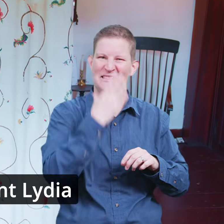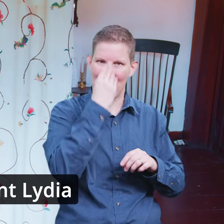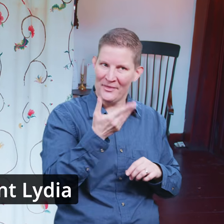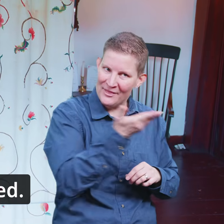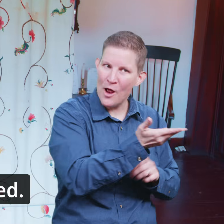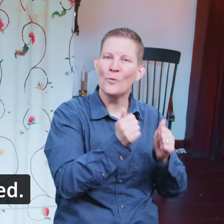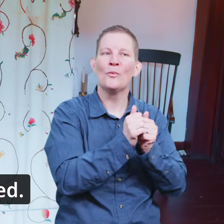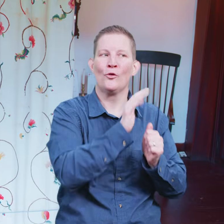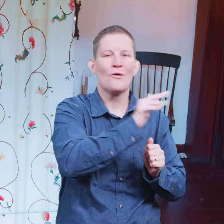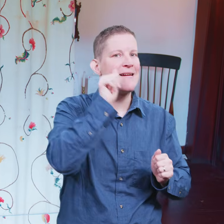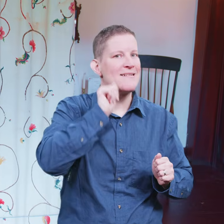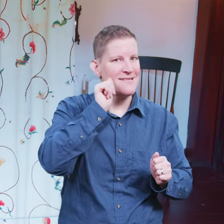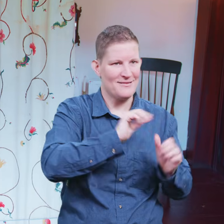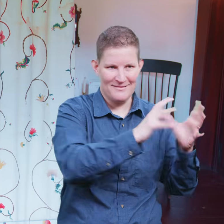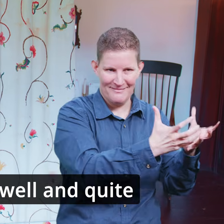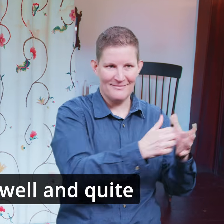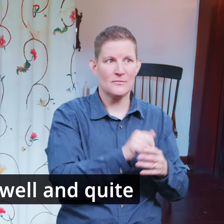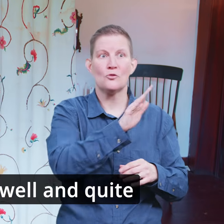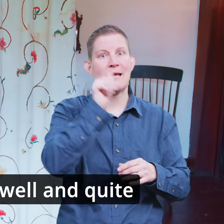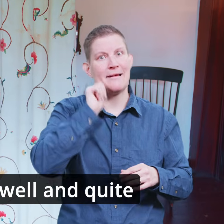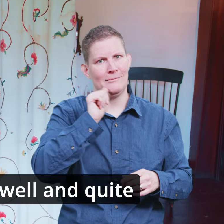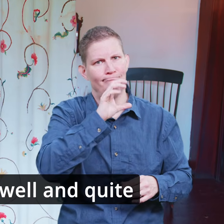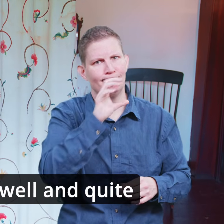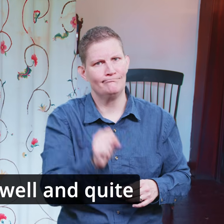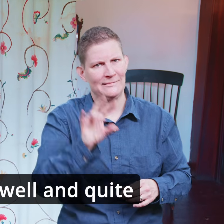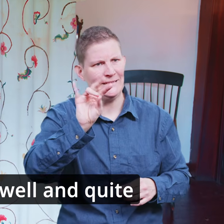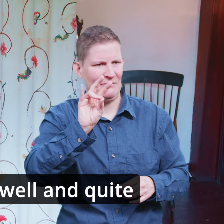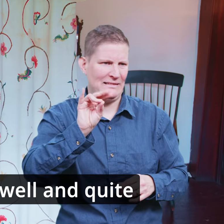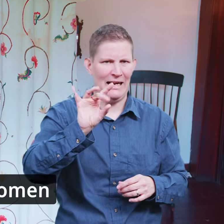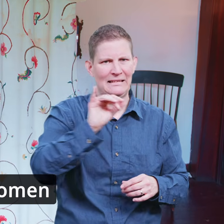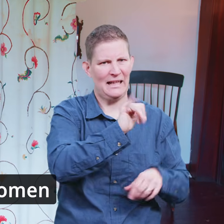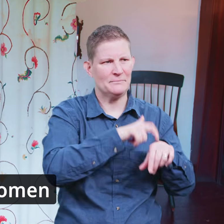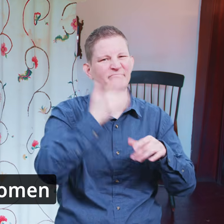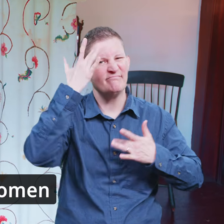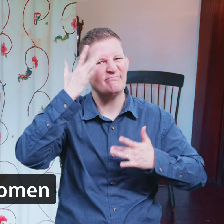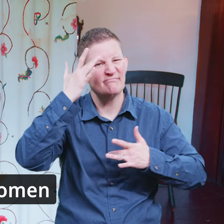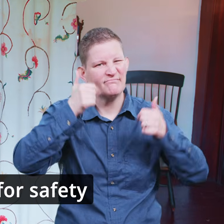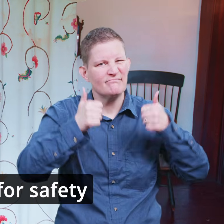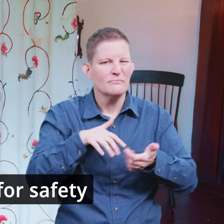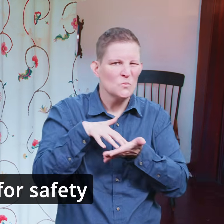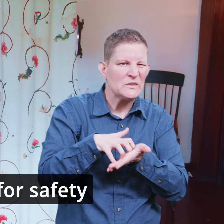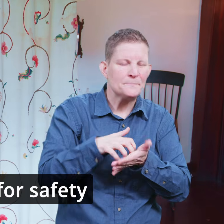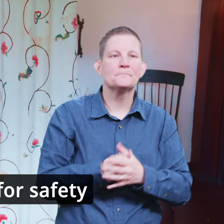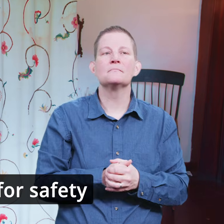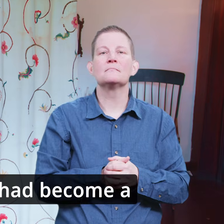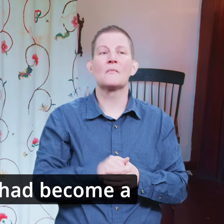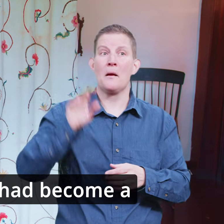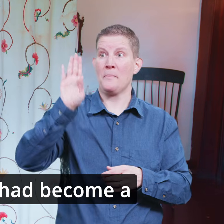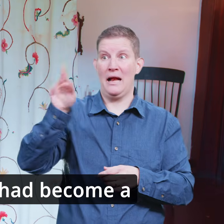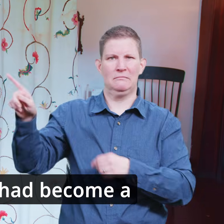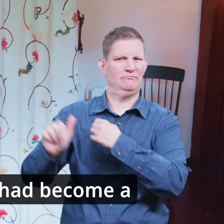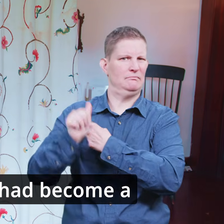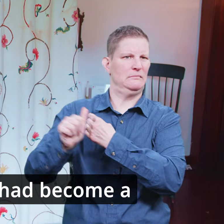his Aunt Lydia Hancock stayed. Lydia was in her 80s, not well, and quite frail, but both women came with Hancock for safety